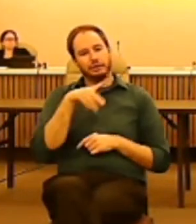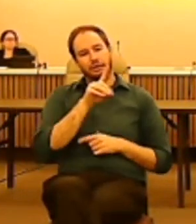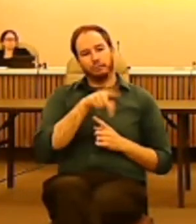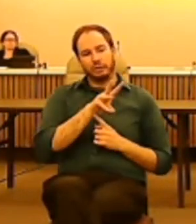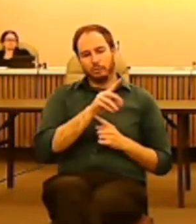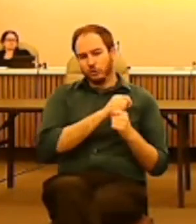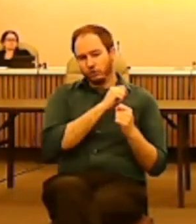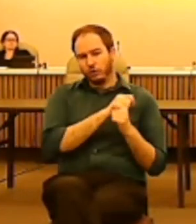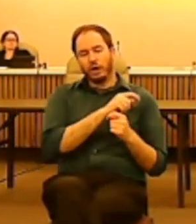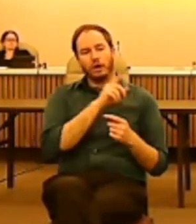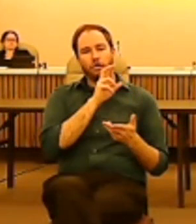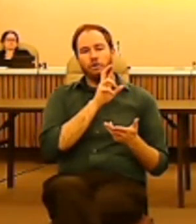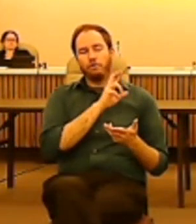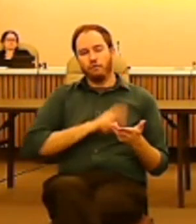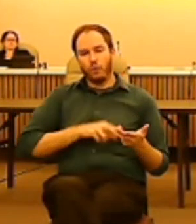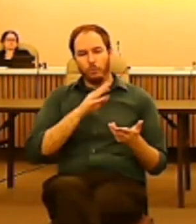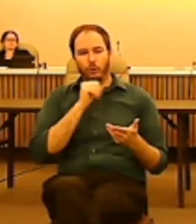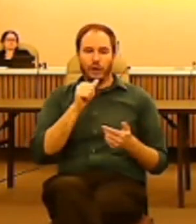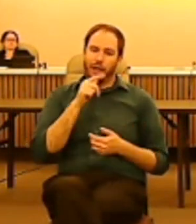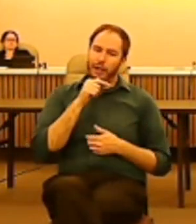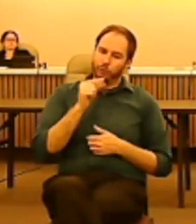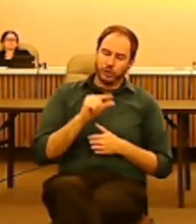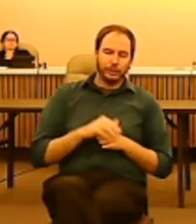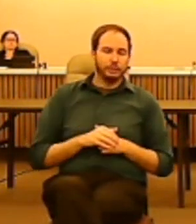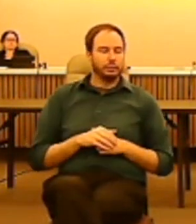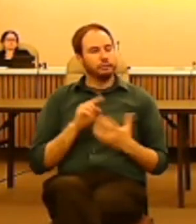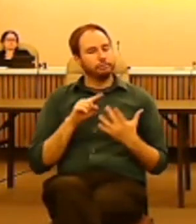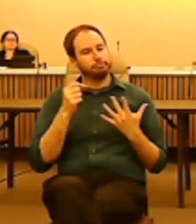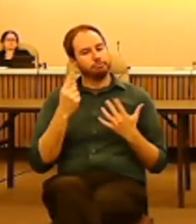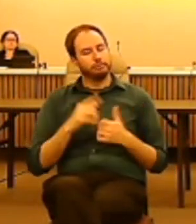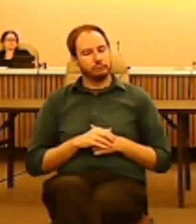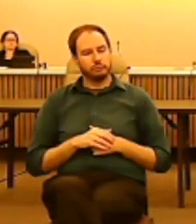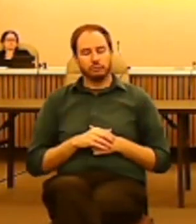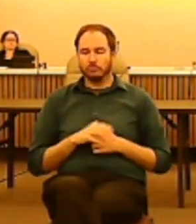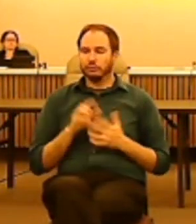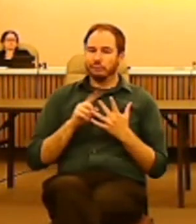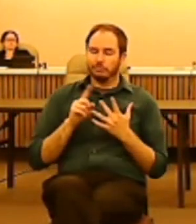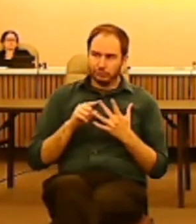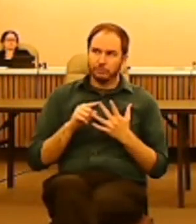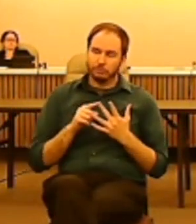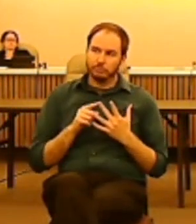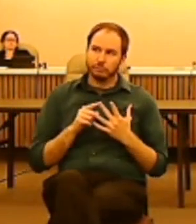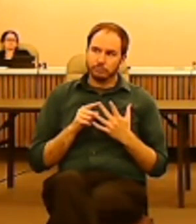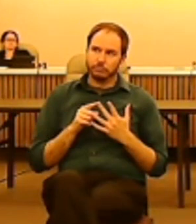are world blue instead of lime green. Yep. Yeah, so I mean,